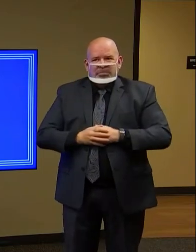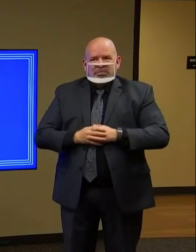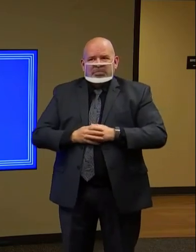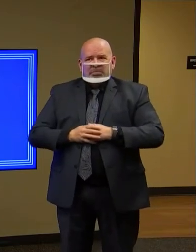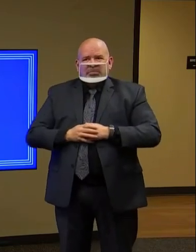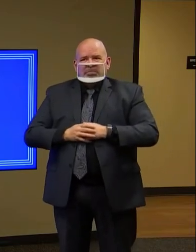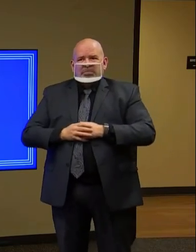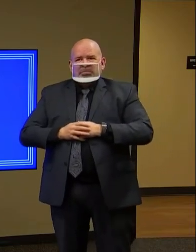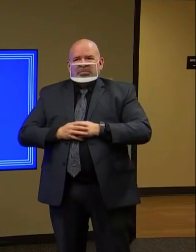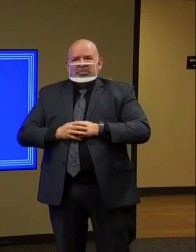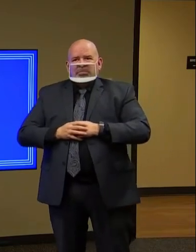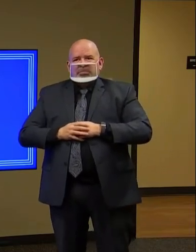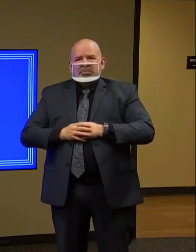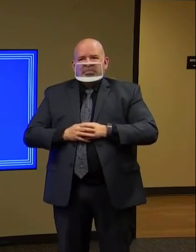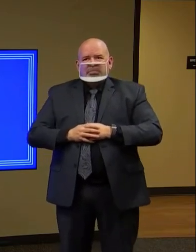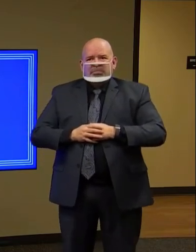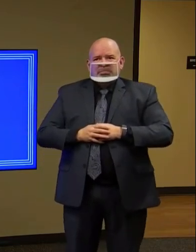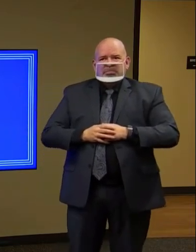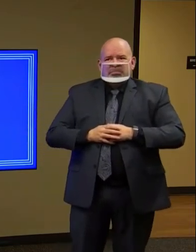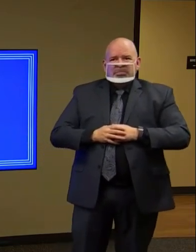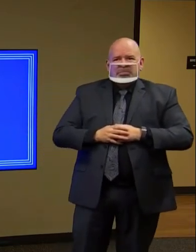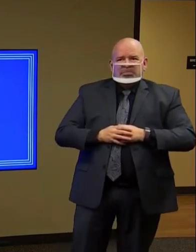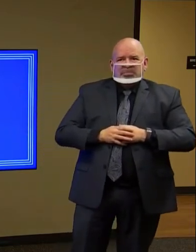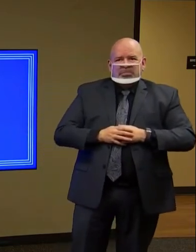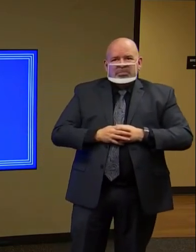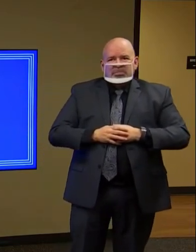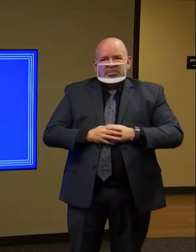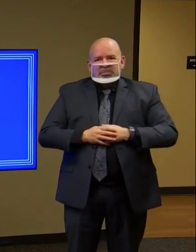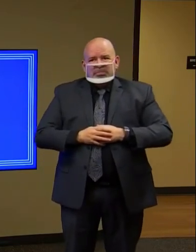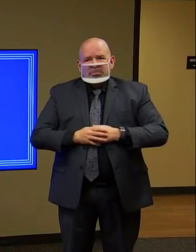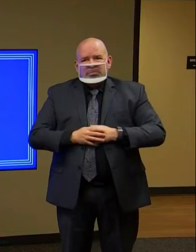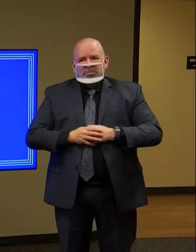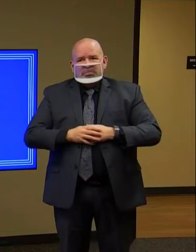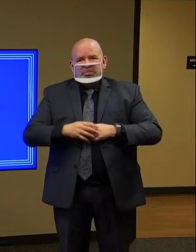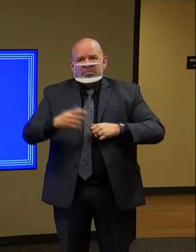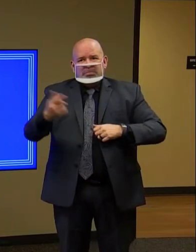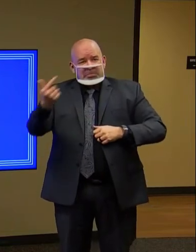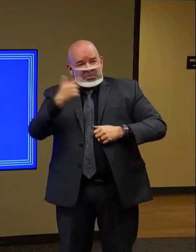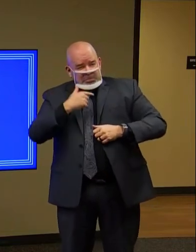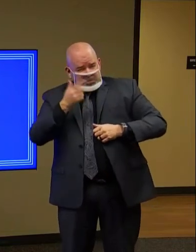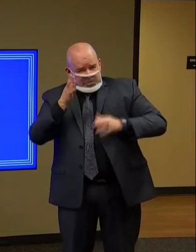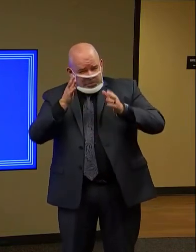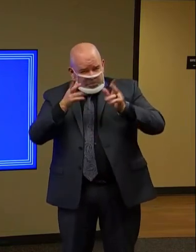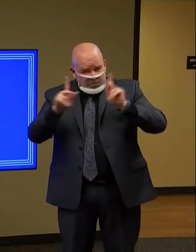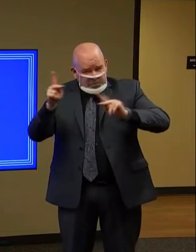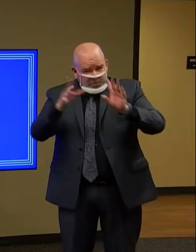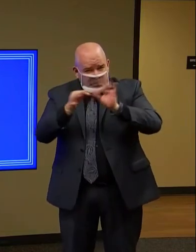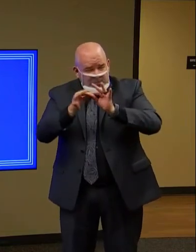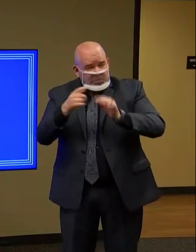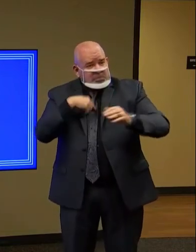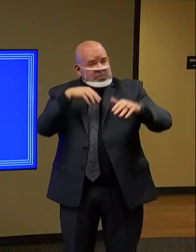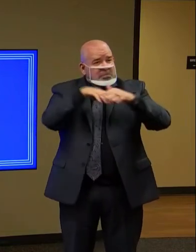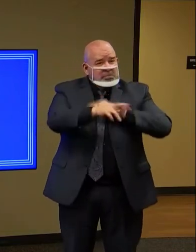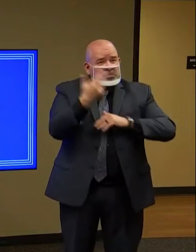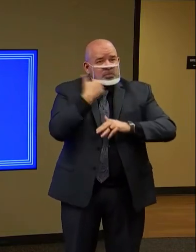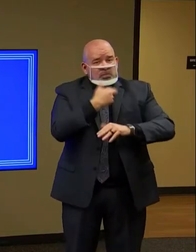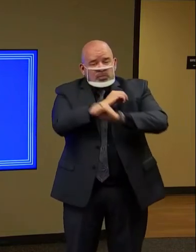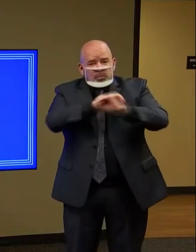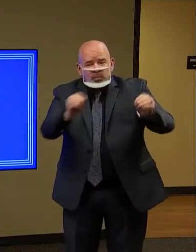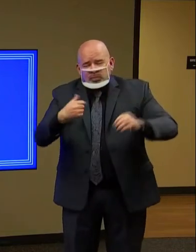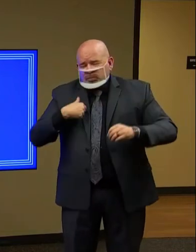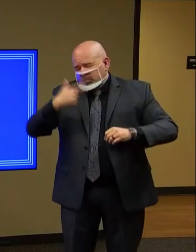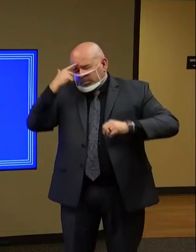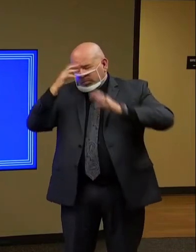going and eating inside of a restaurant. It is not going to damage anyone's mental health to eat on the patio with a